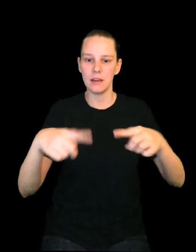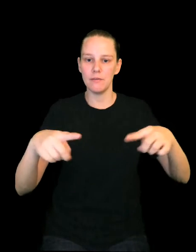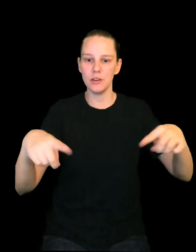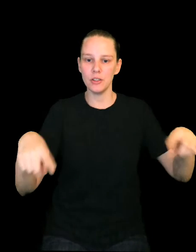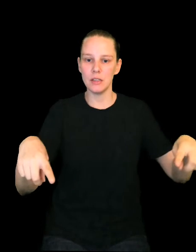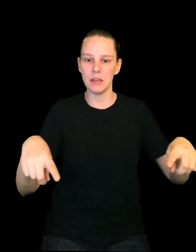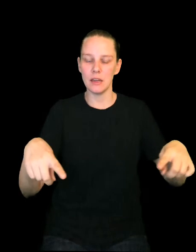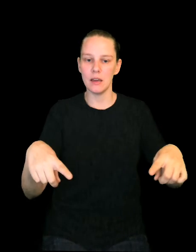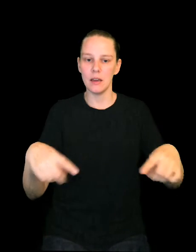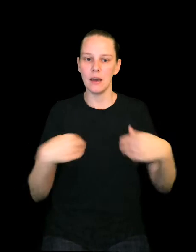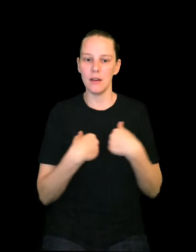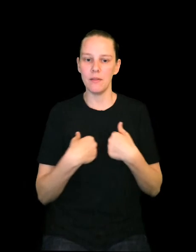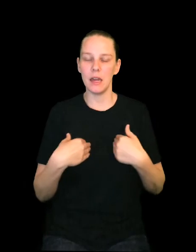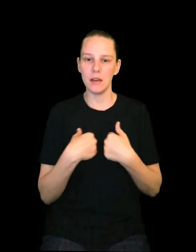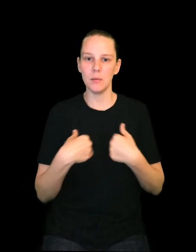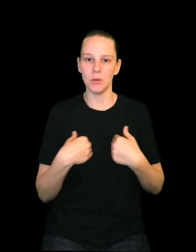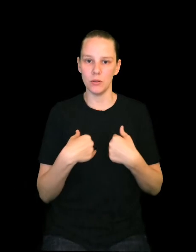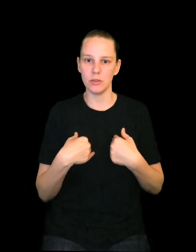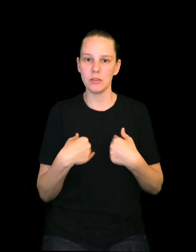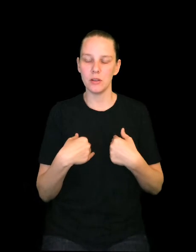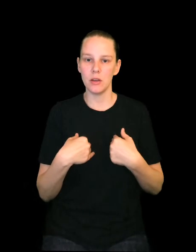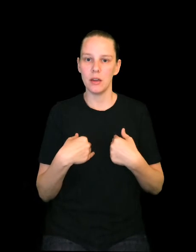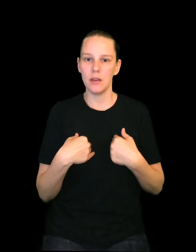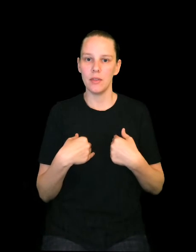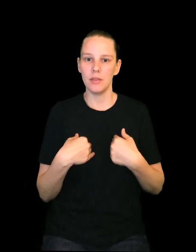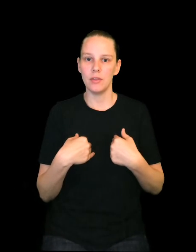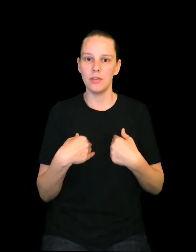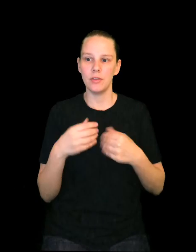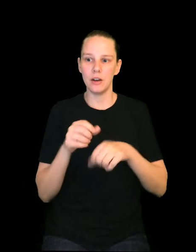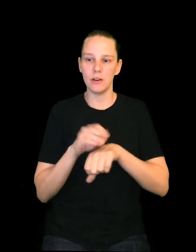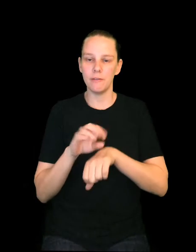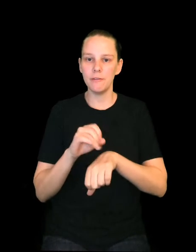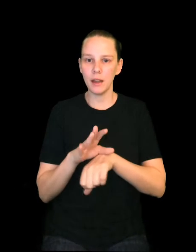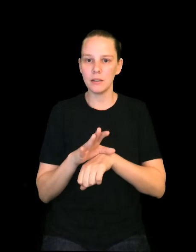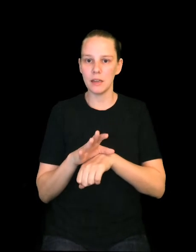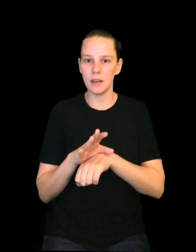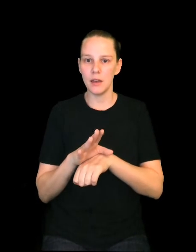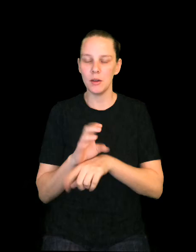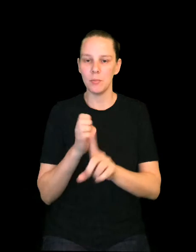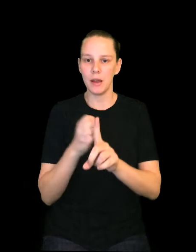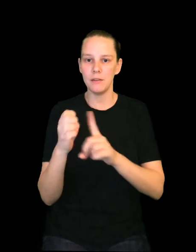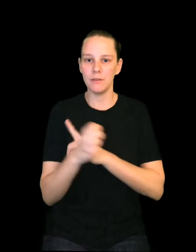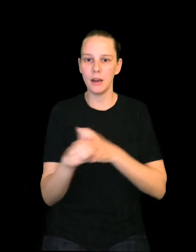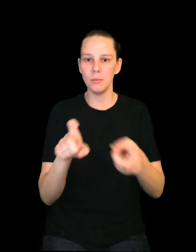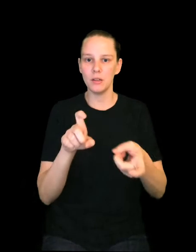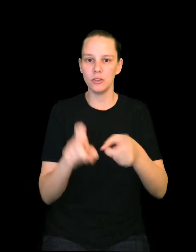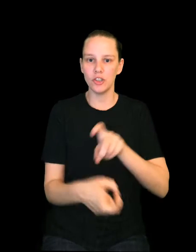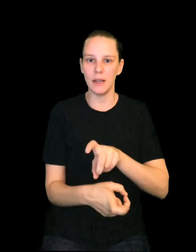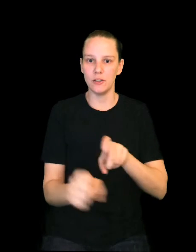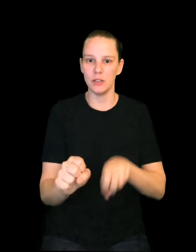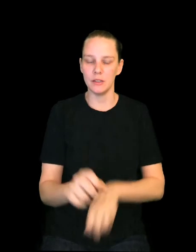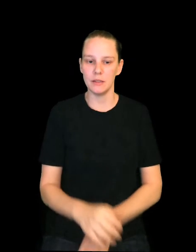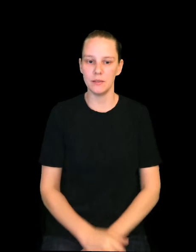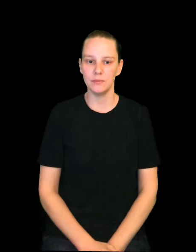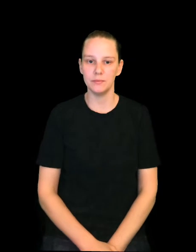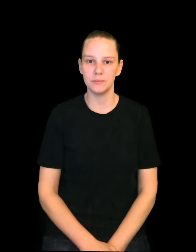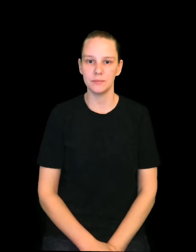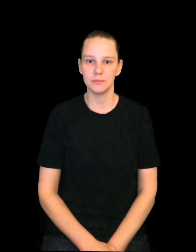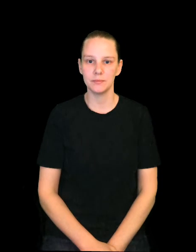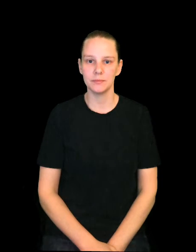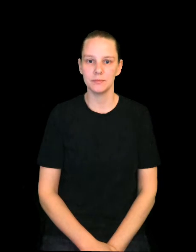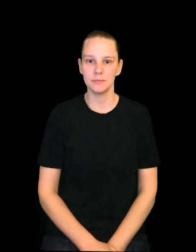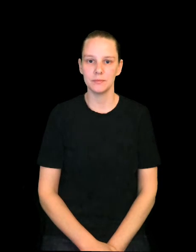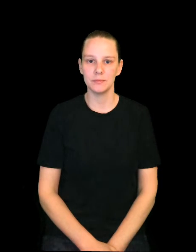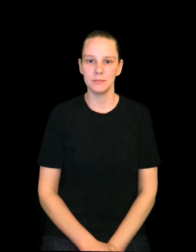and diversity of animals that are affected by environmental changes.